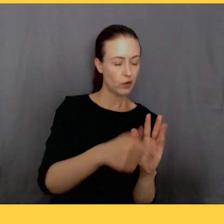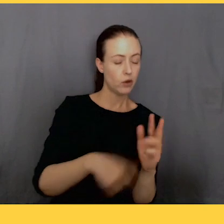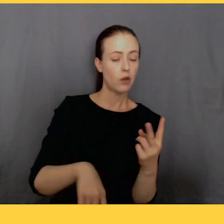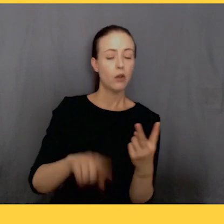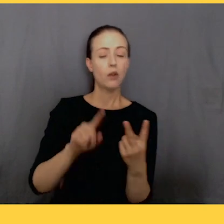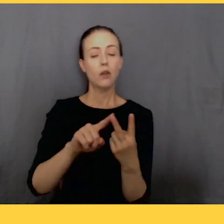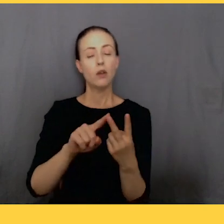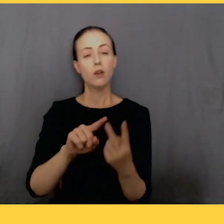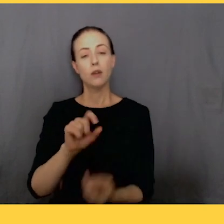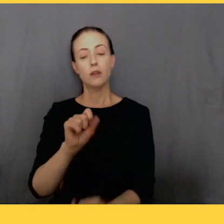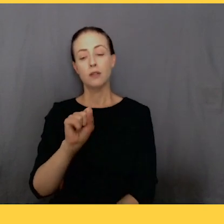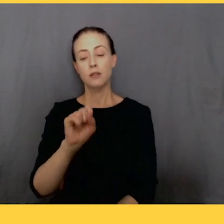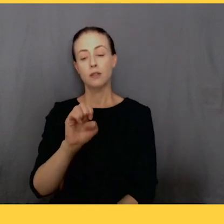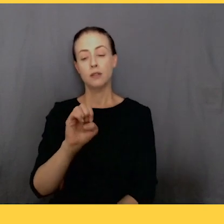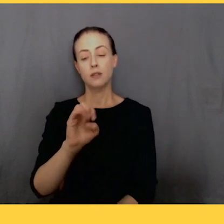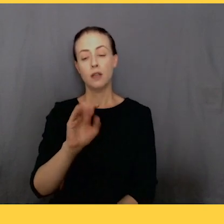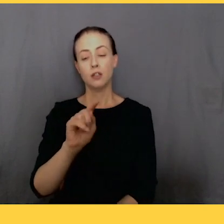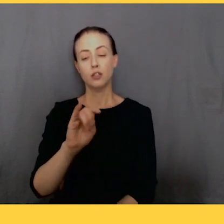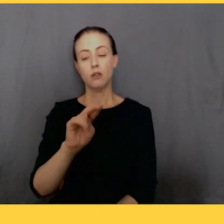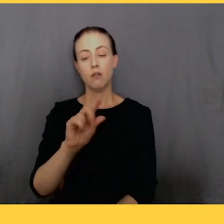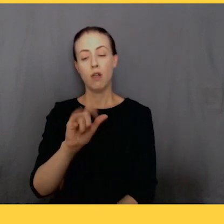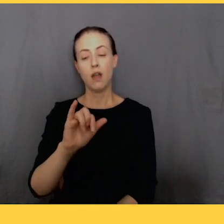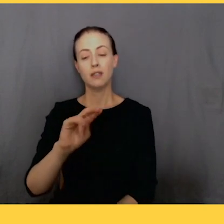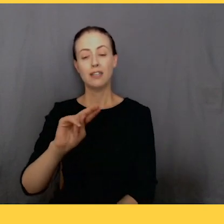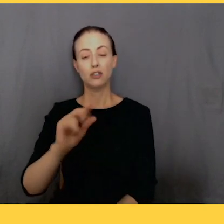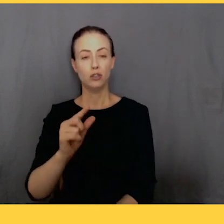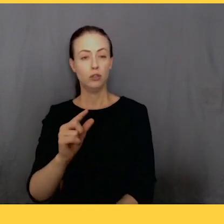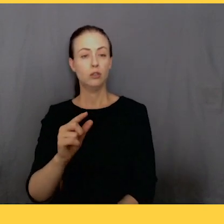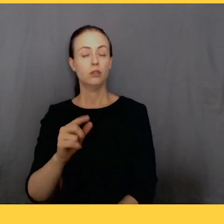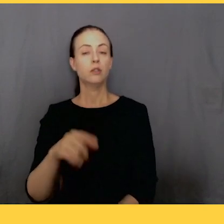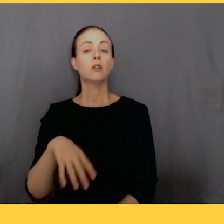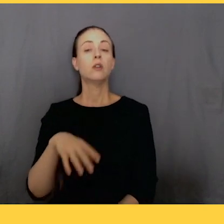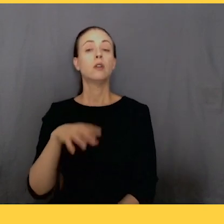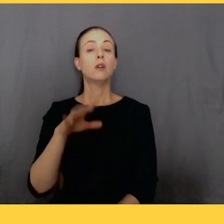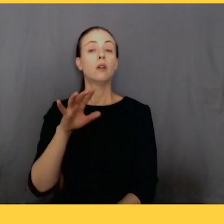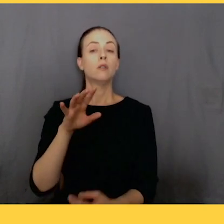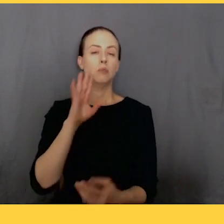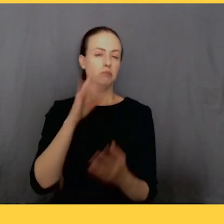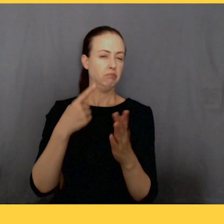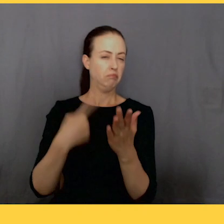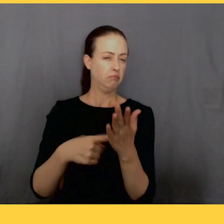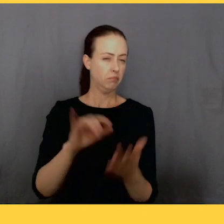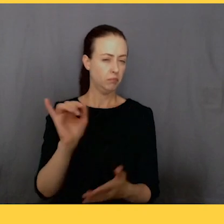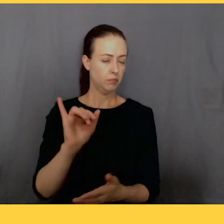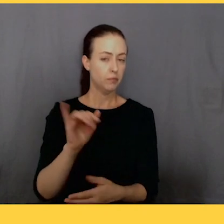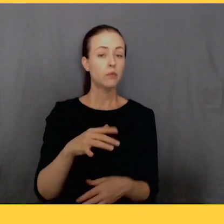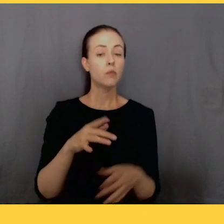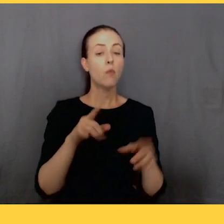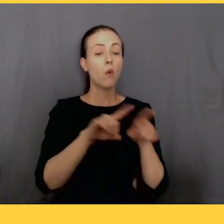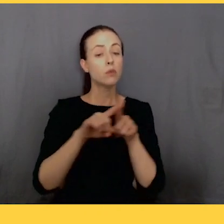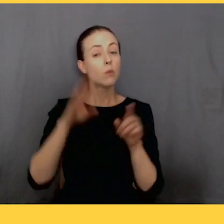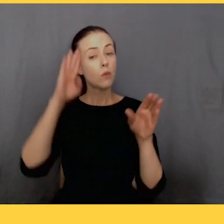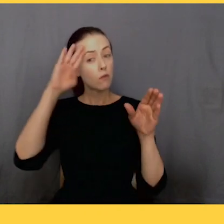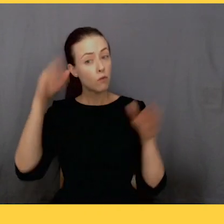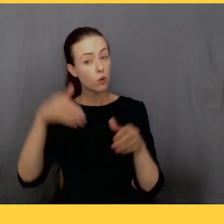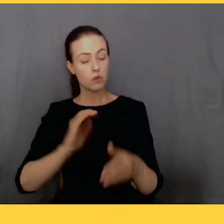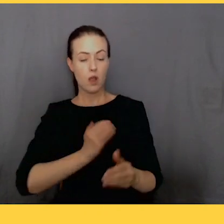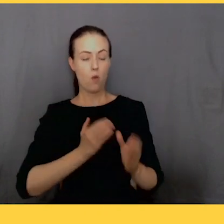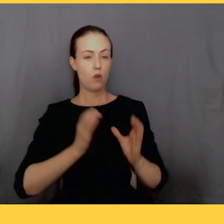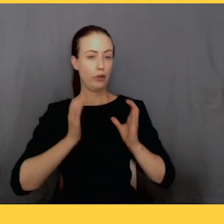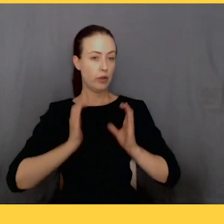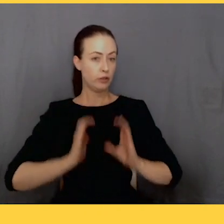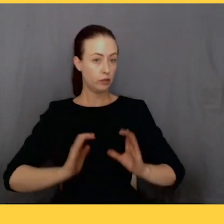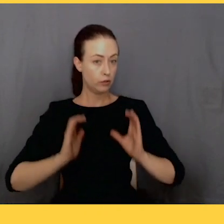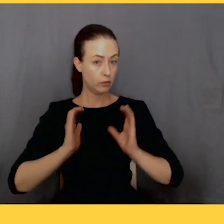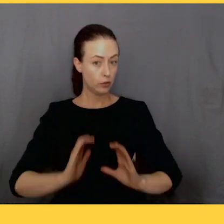normal expected weather conditions. We're also focusing a lot on our customers. We recognize the